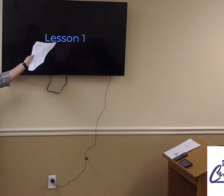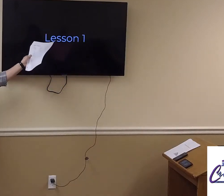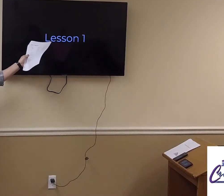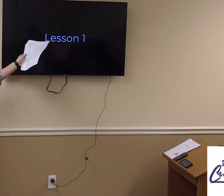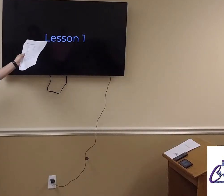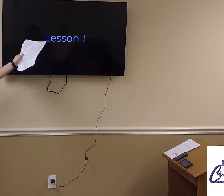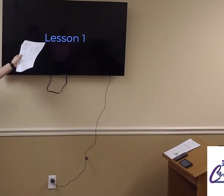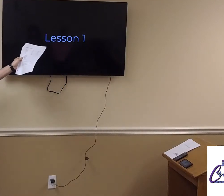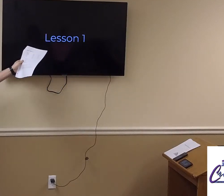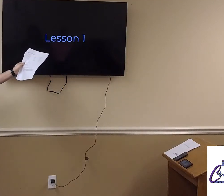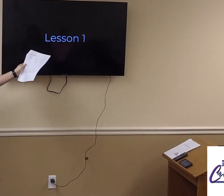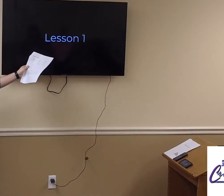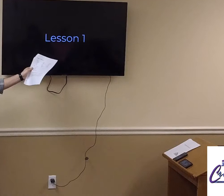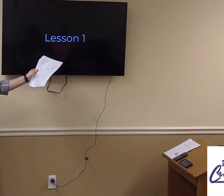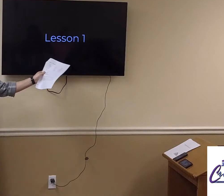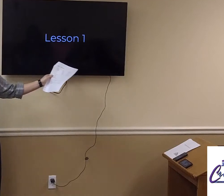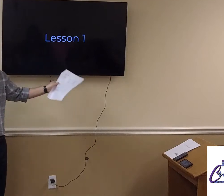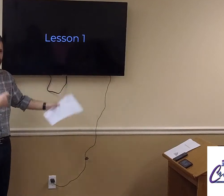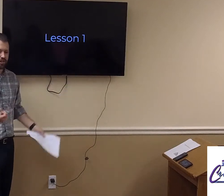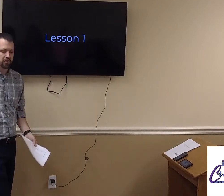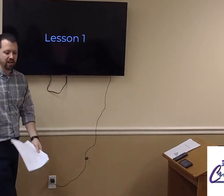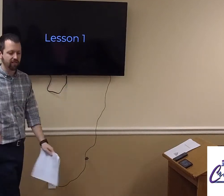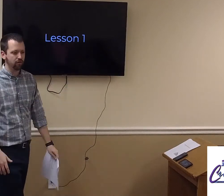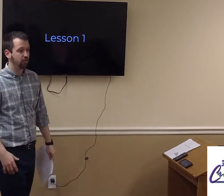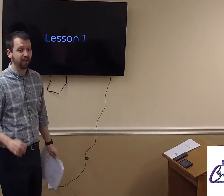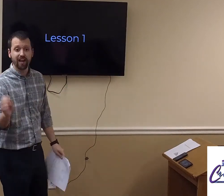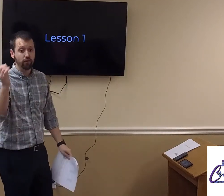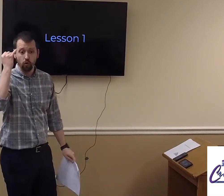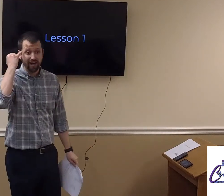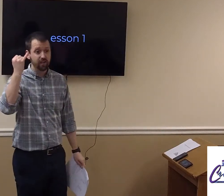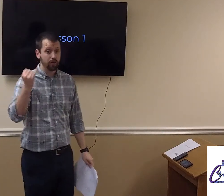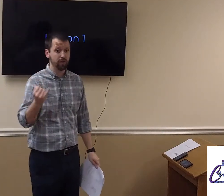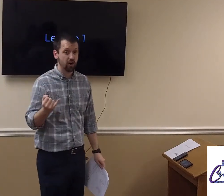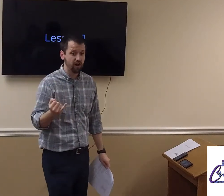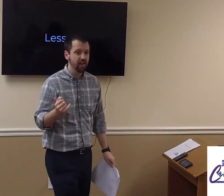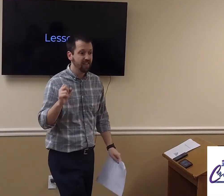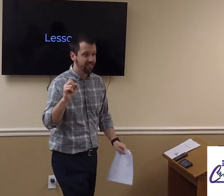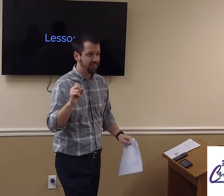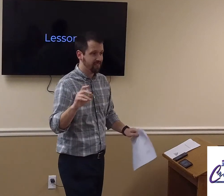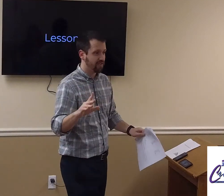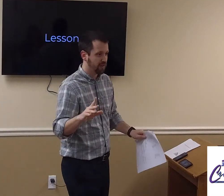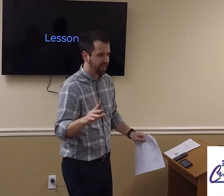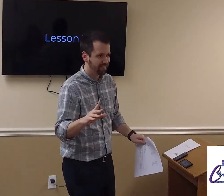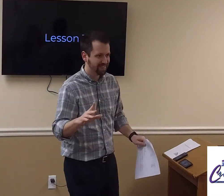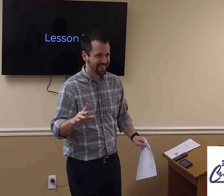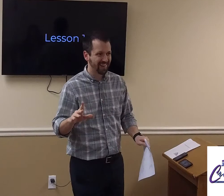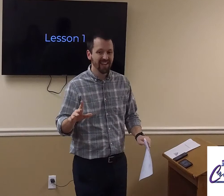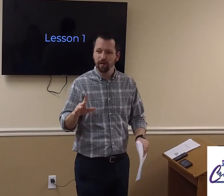screen. So that way when we're doing it voice off, I'm not just like signing something to you, you're like, I have no idea where we are. That's okay. So